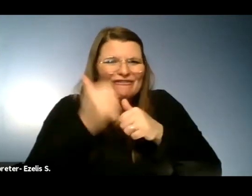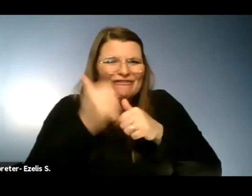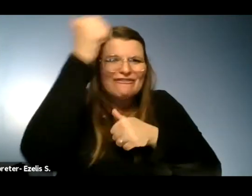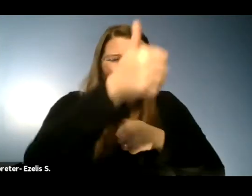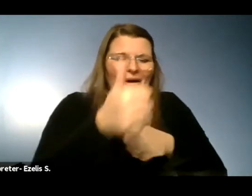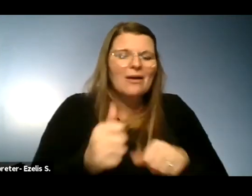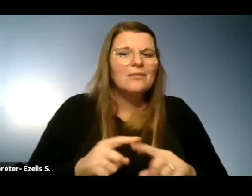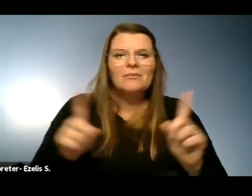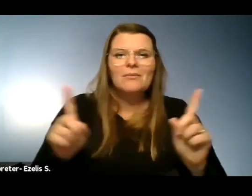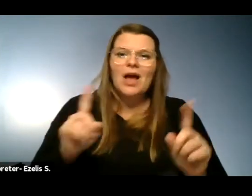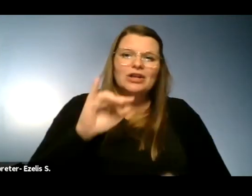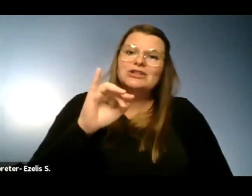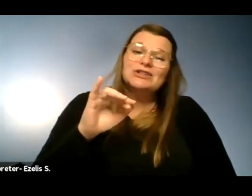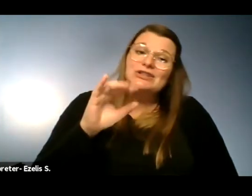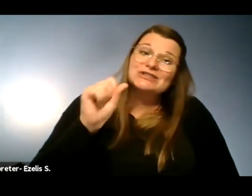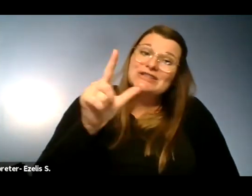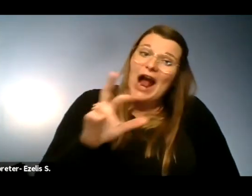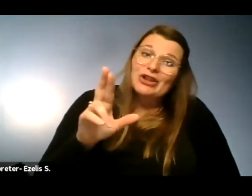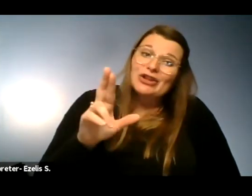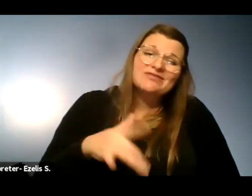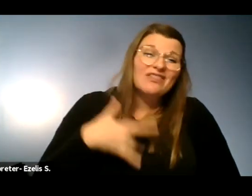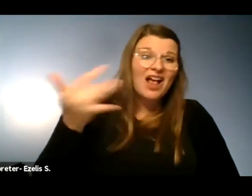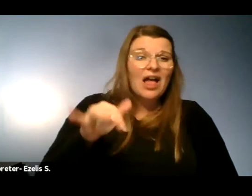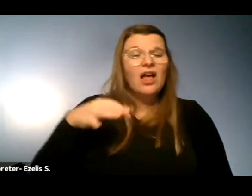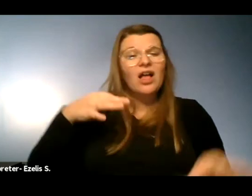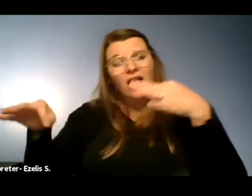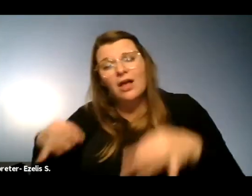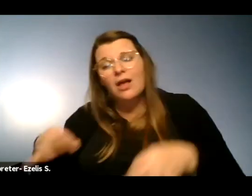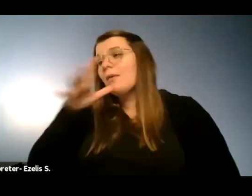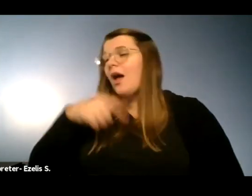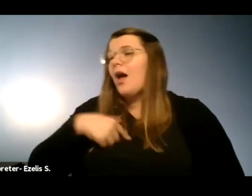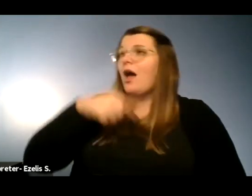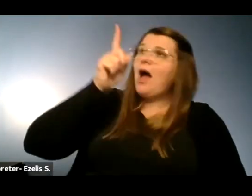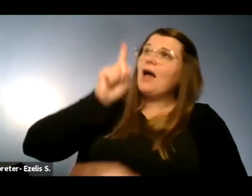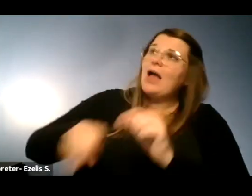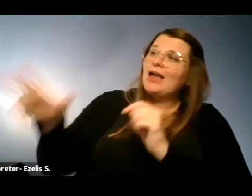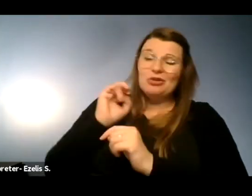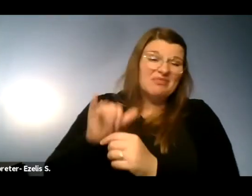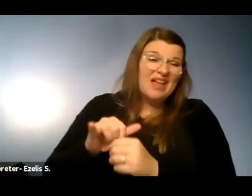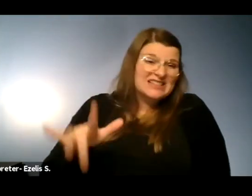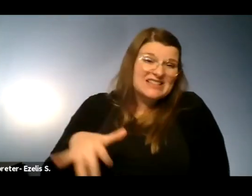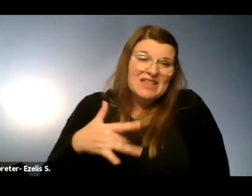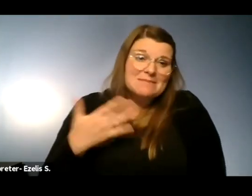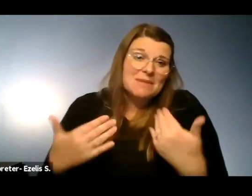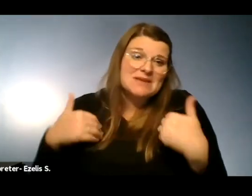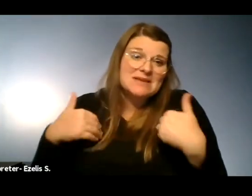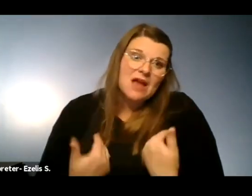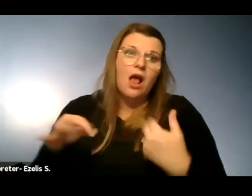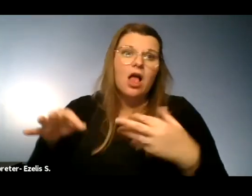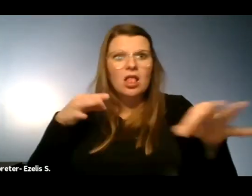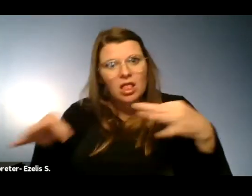And he doesn't feel much like talking or explaining. And that's just how he feels. Maybe he's tired of